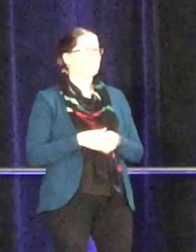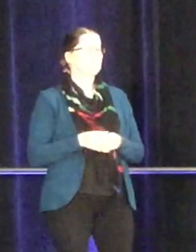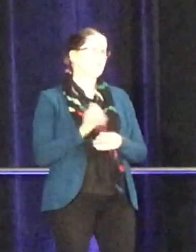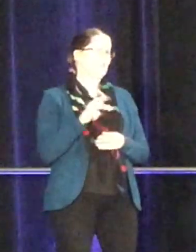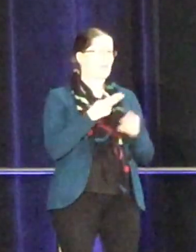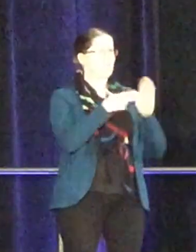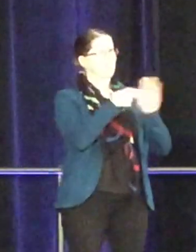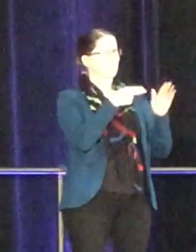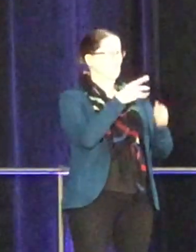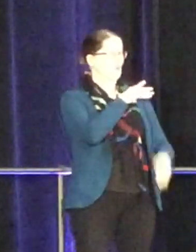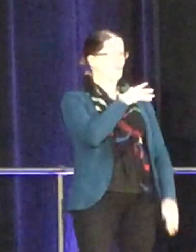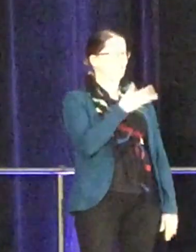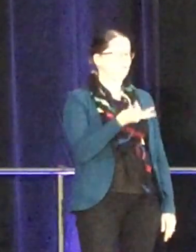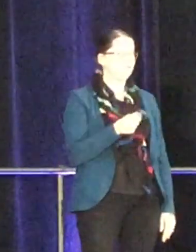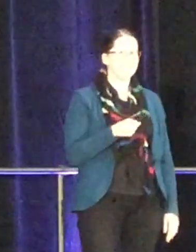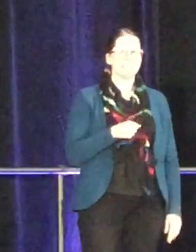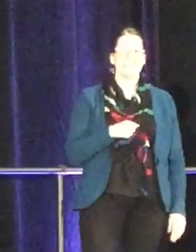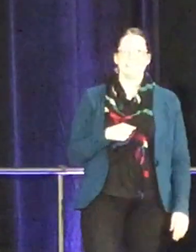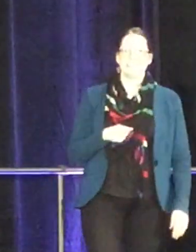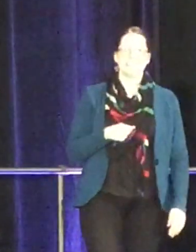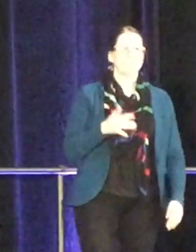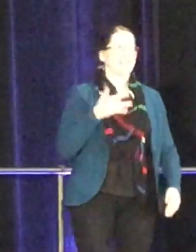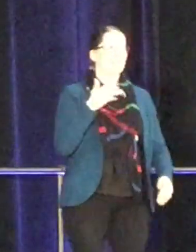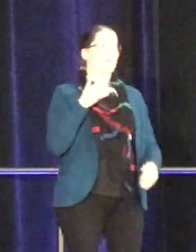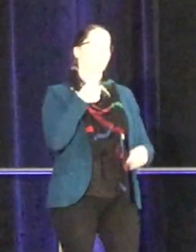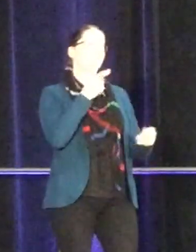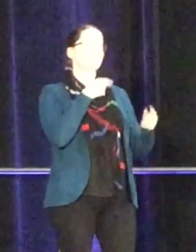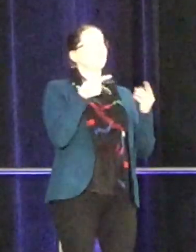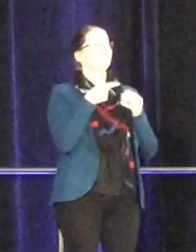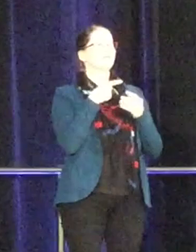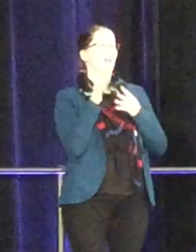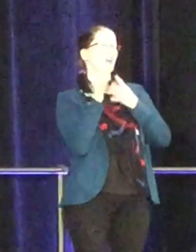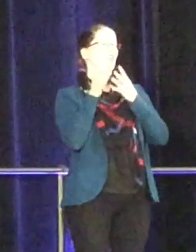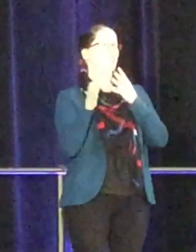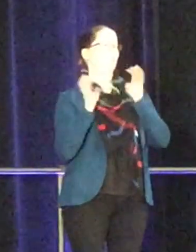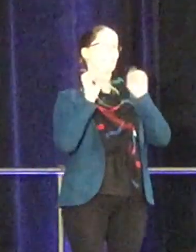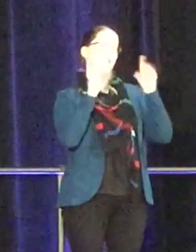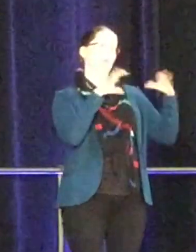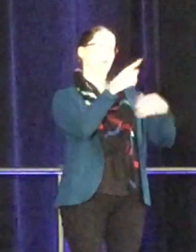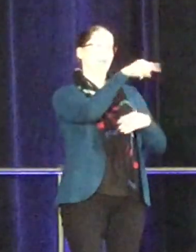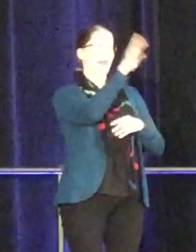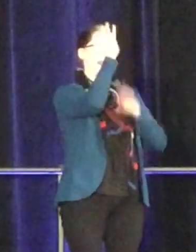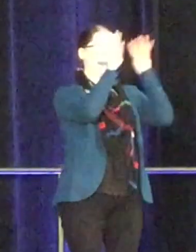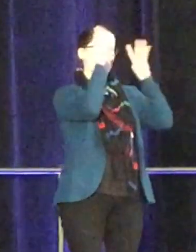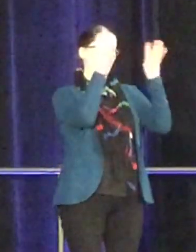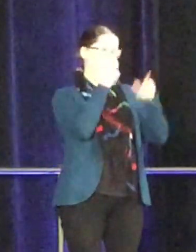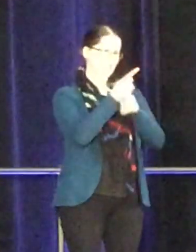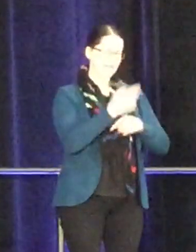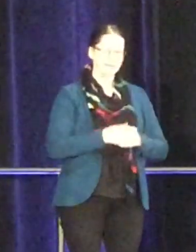Right? That must be that's usually the alternative ed group right there. That's right? Yeah, right.